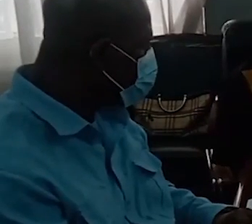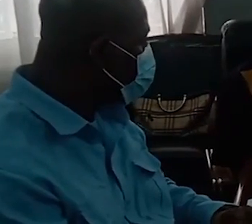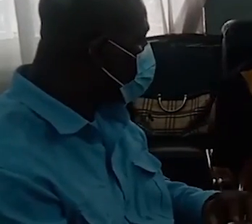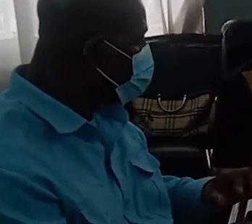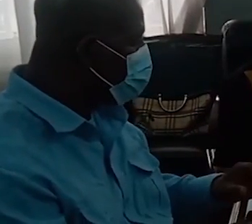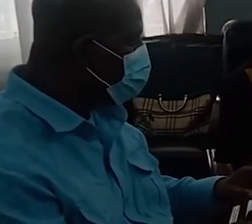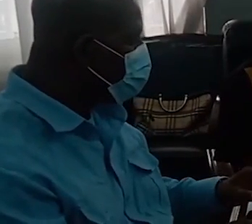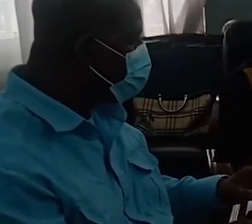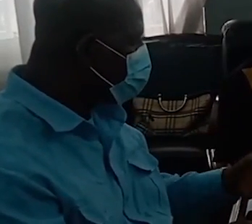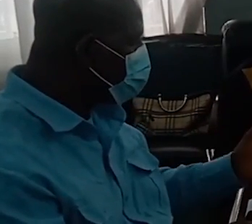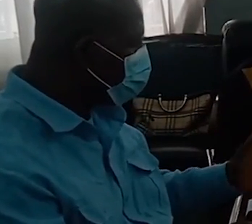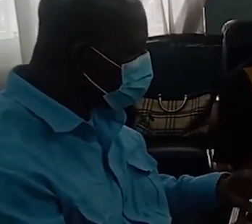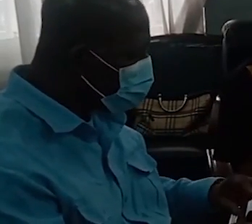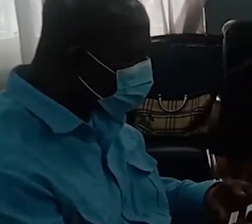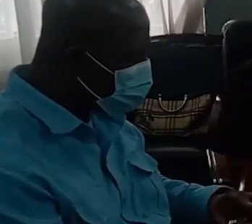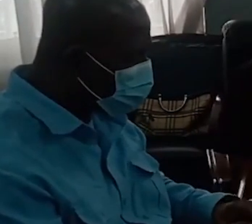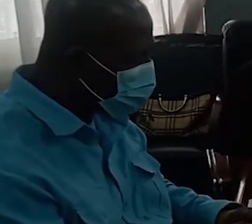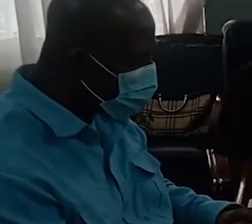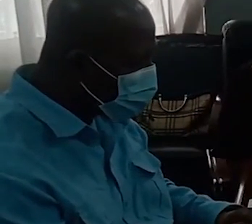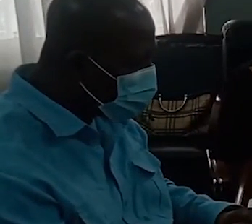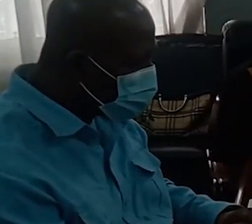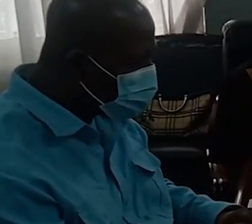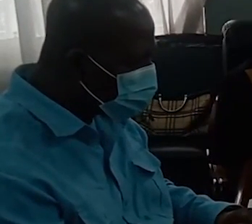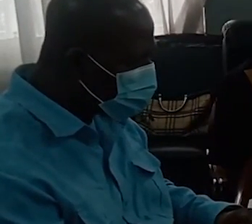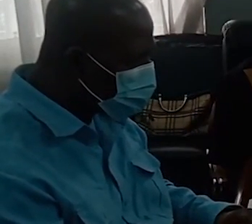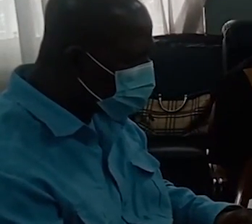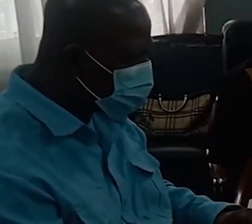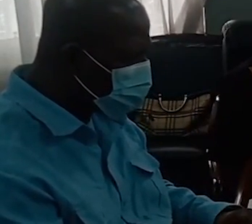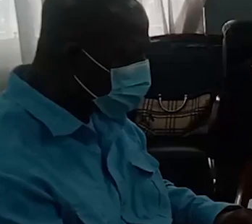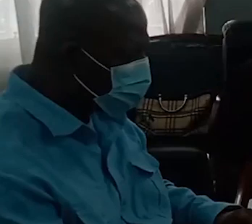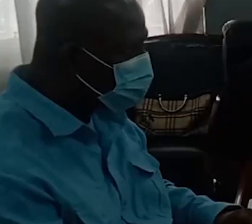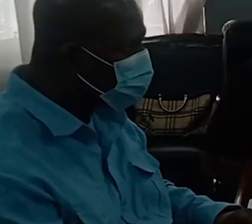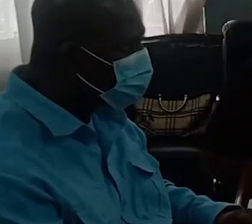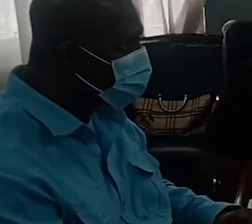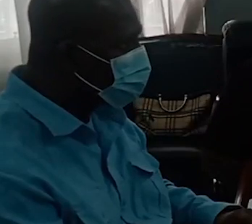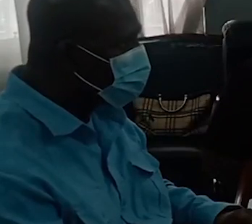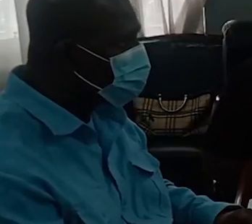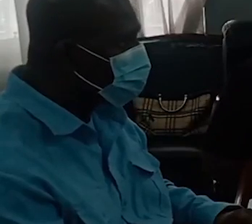much. You have said it all. All right.